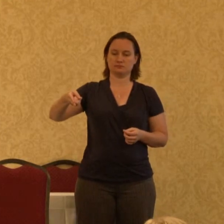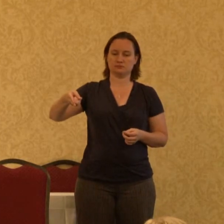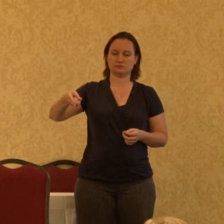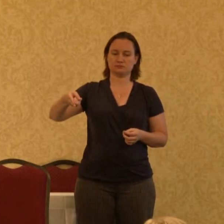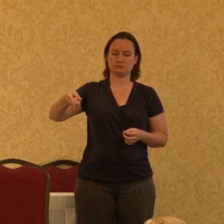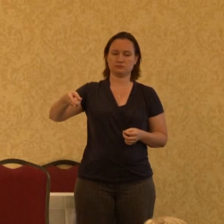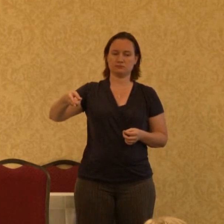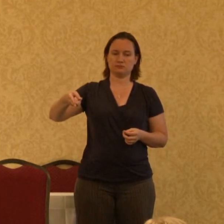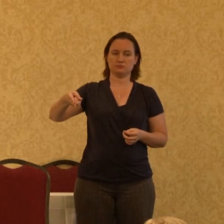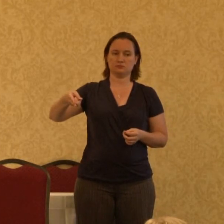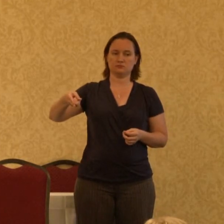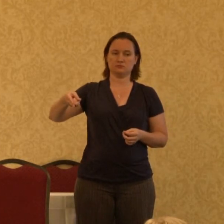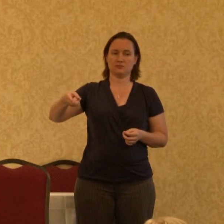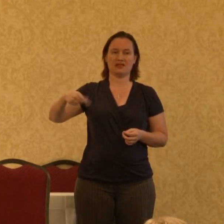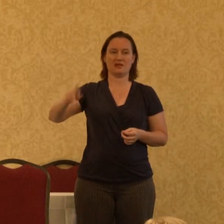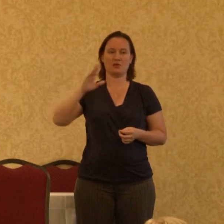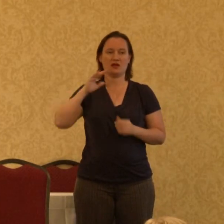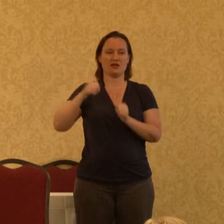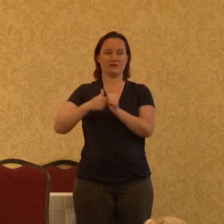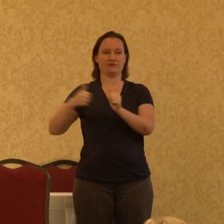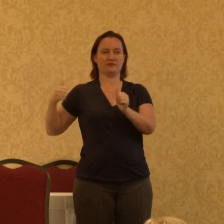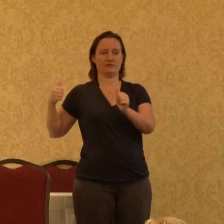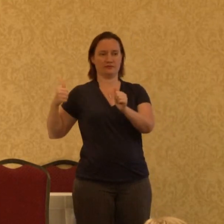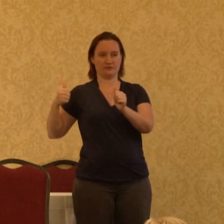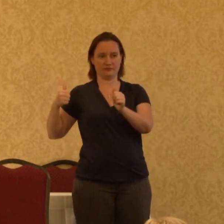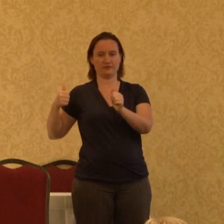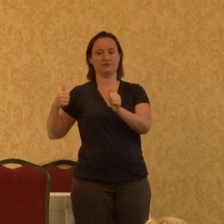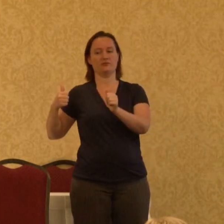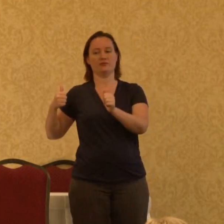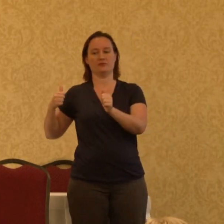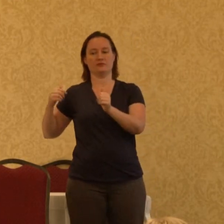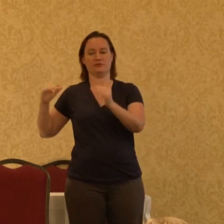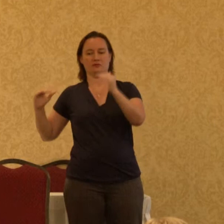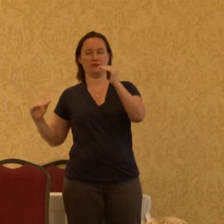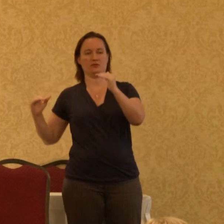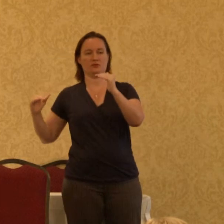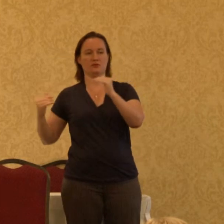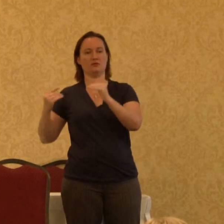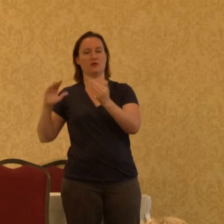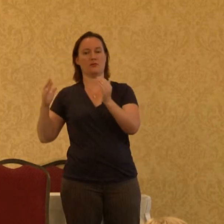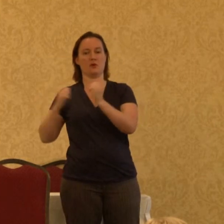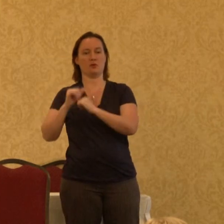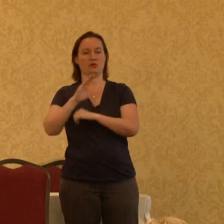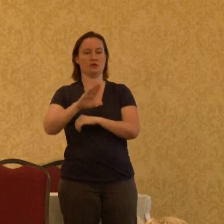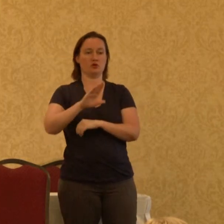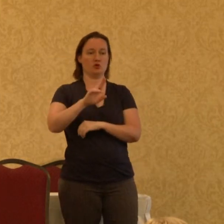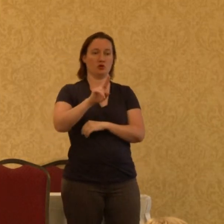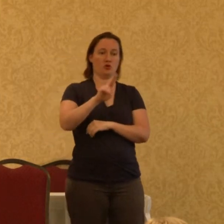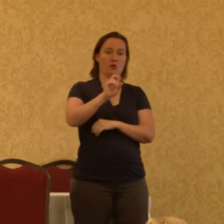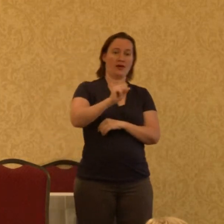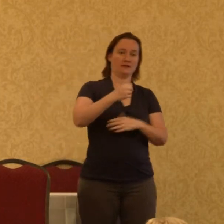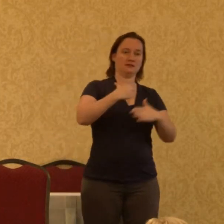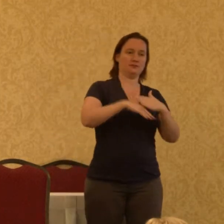they would be at a disadvantage compared to their peers, US-born peers, who've had that kind of